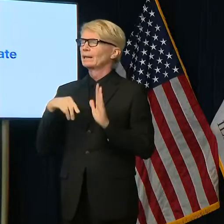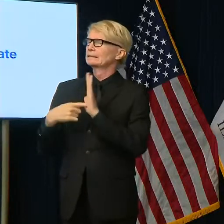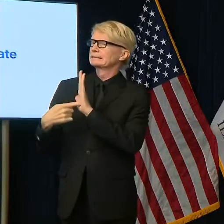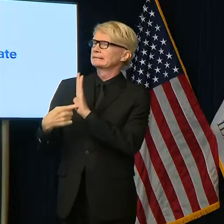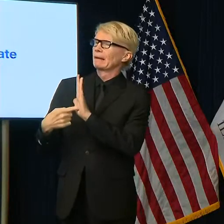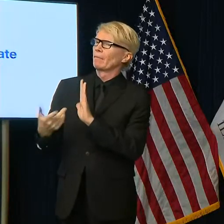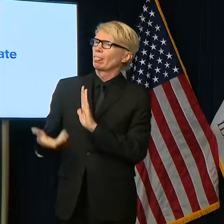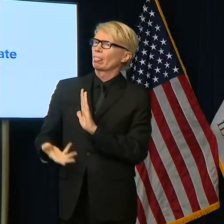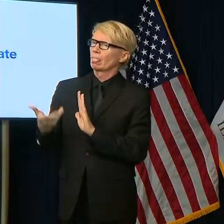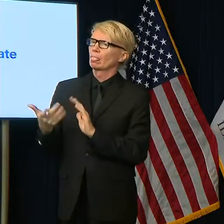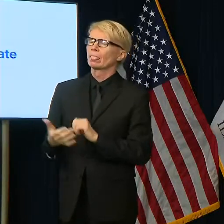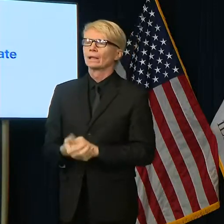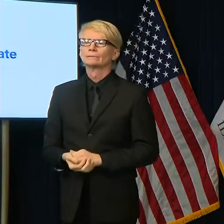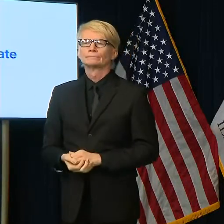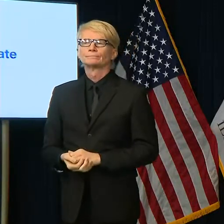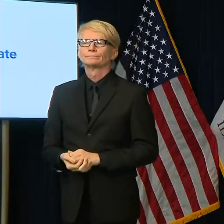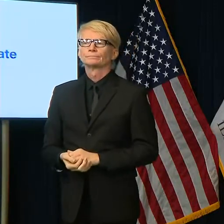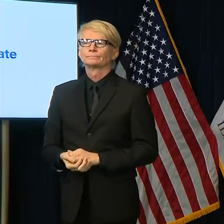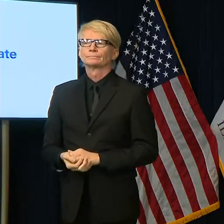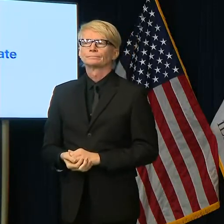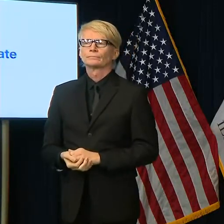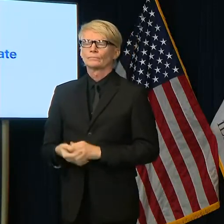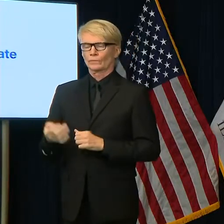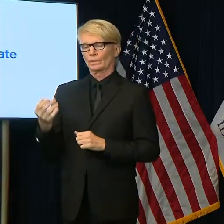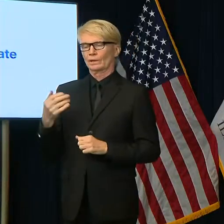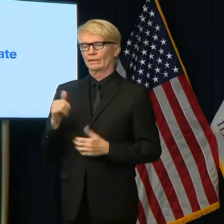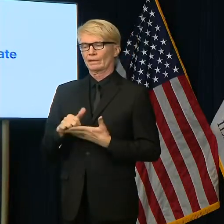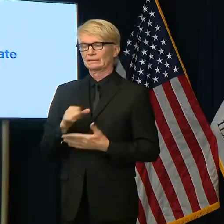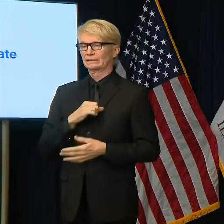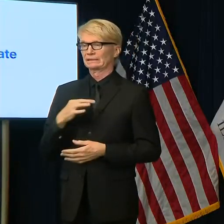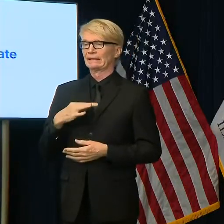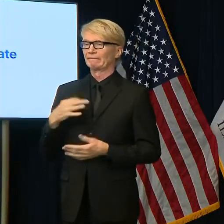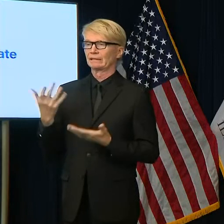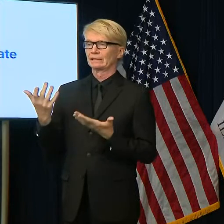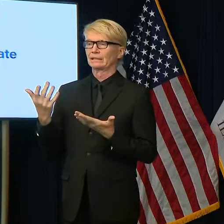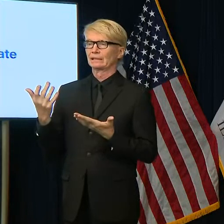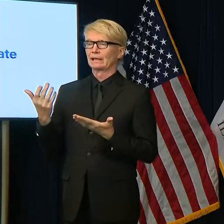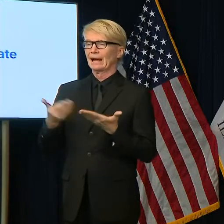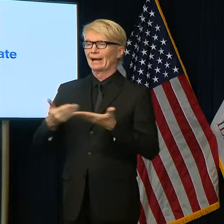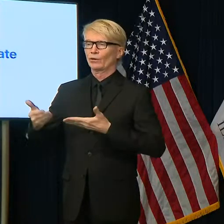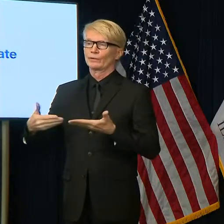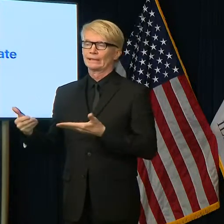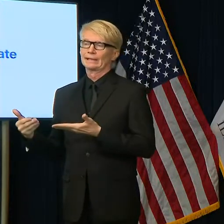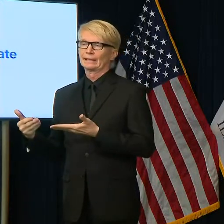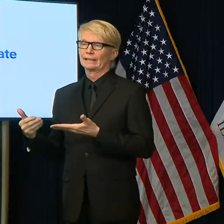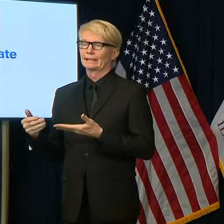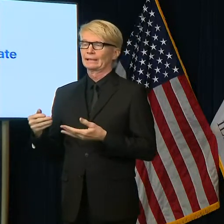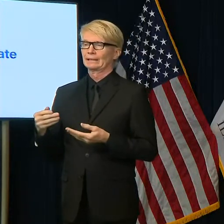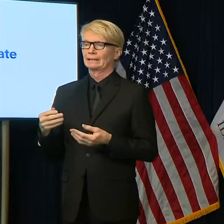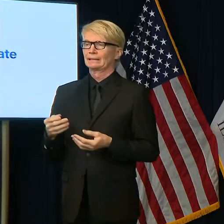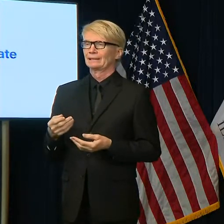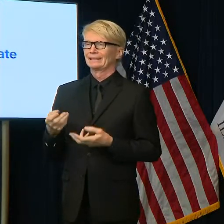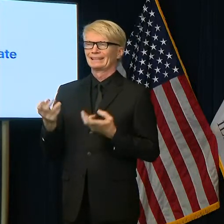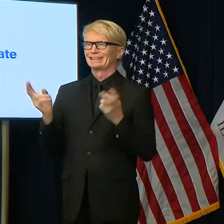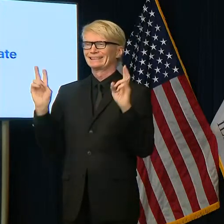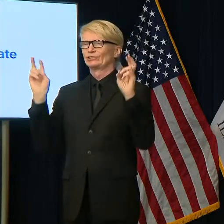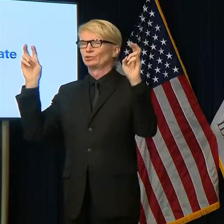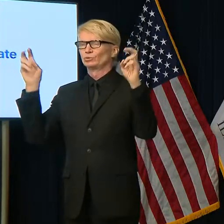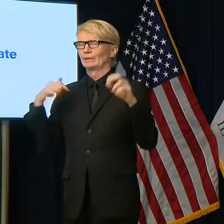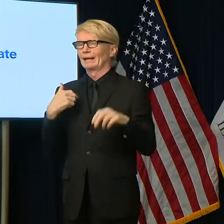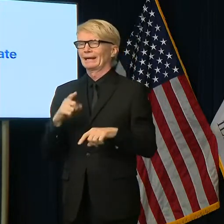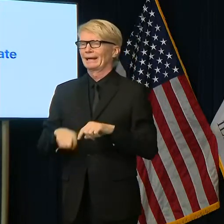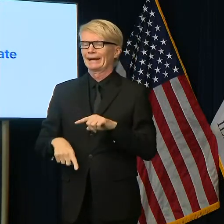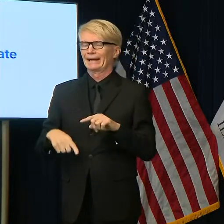certainly, this is a personnel matter, so I want to be careful about how we discuss it here. It's a legal